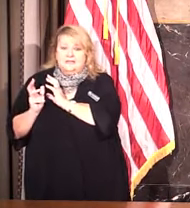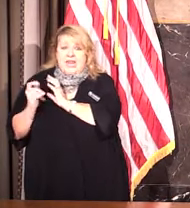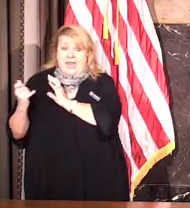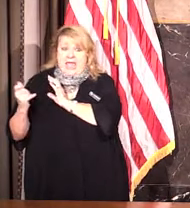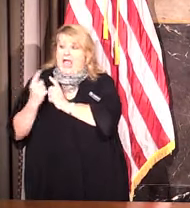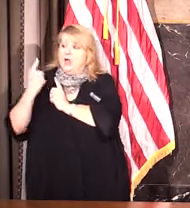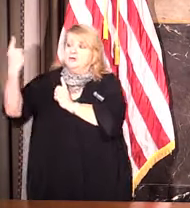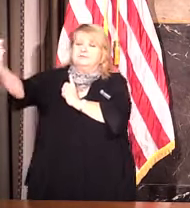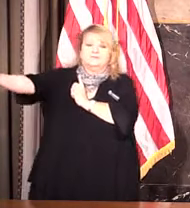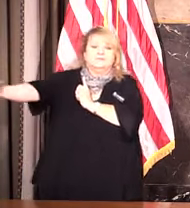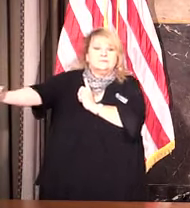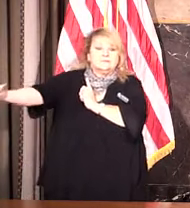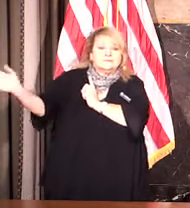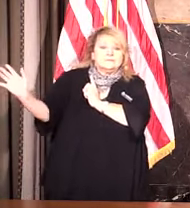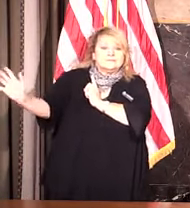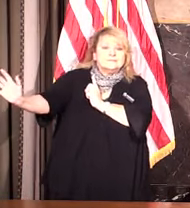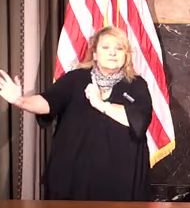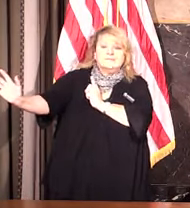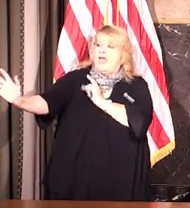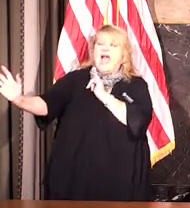part.